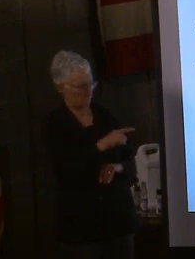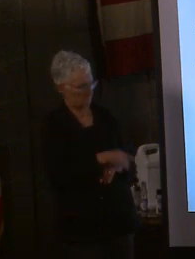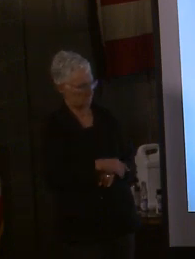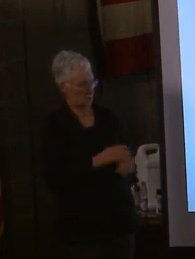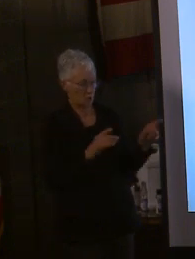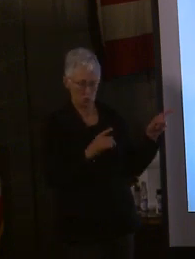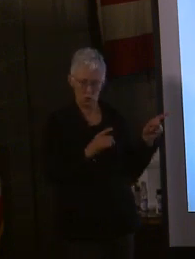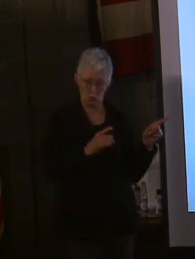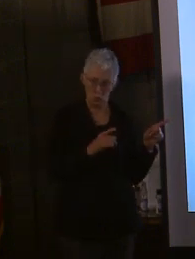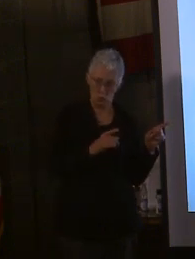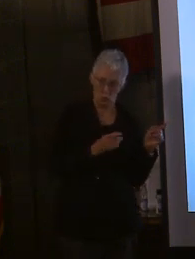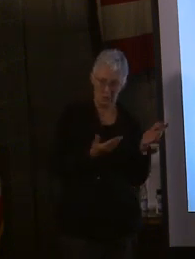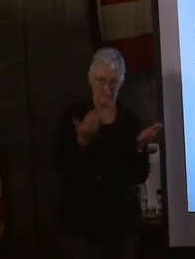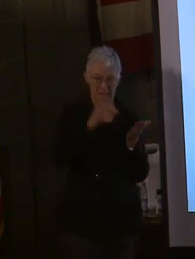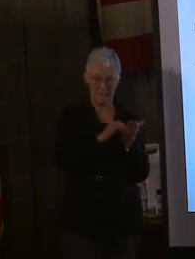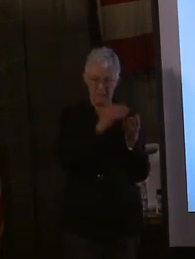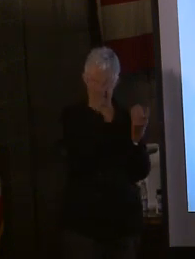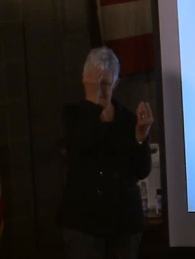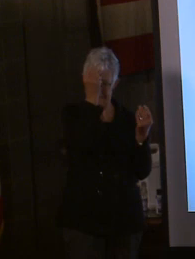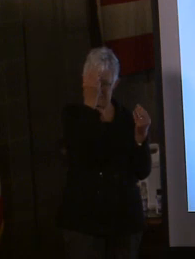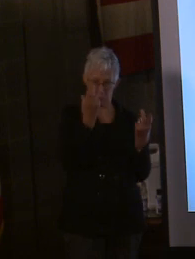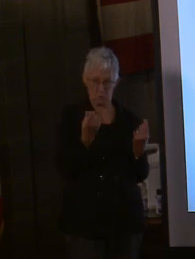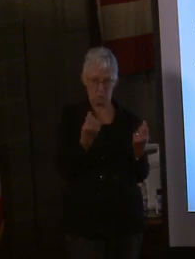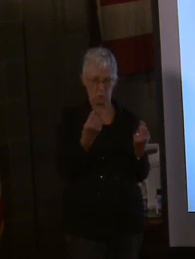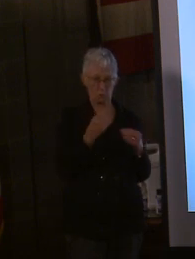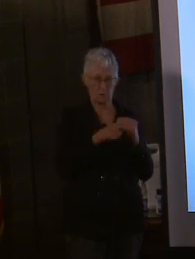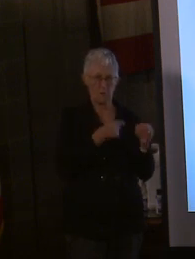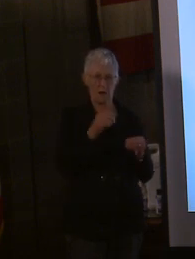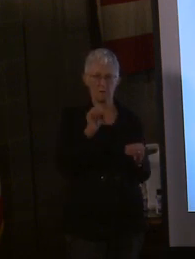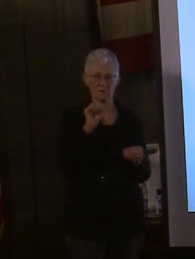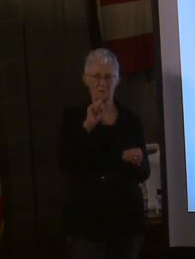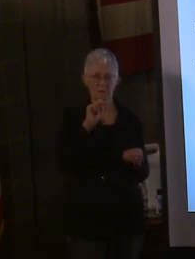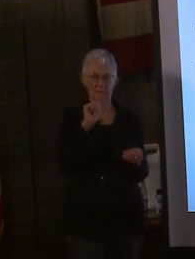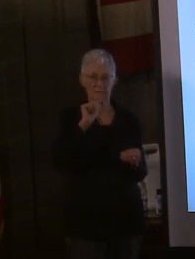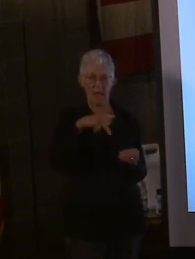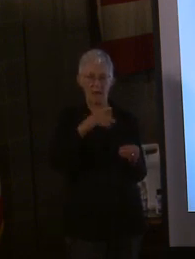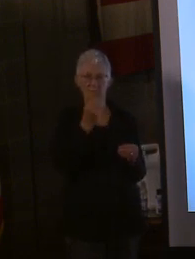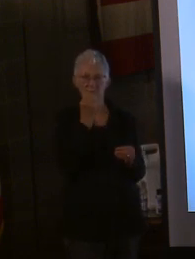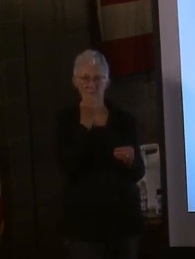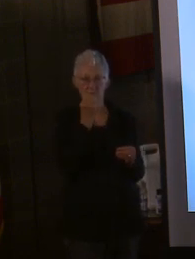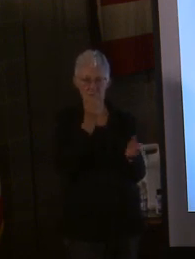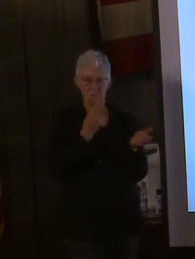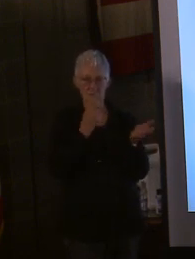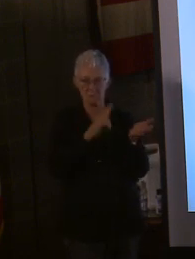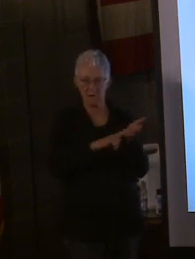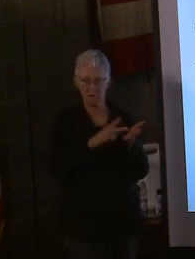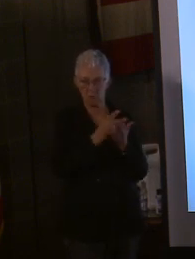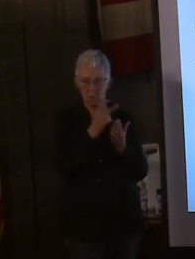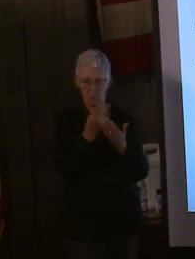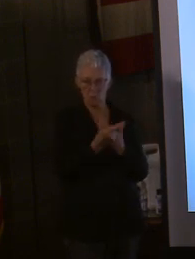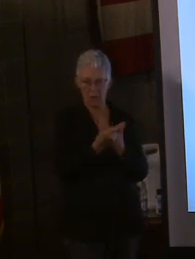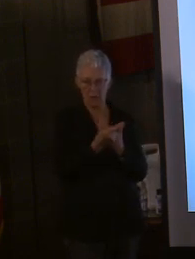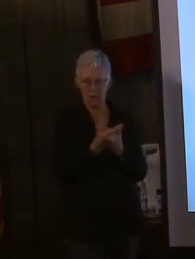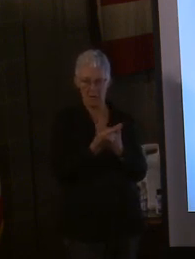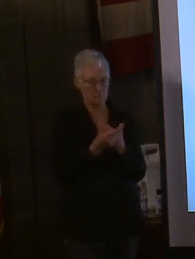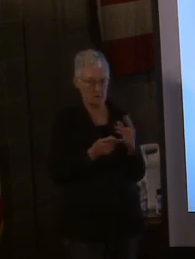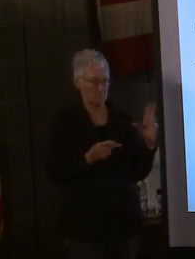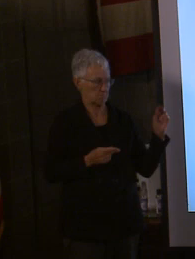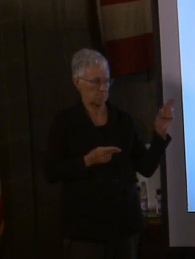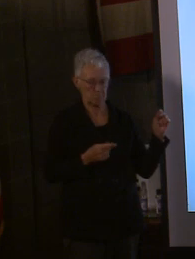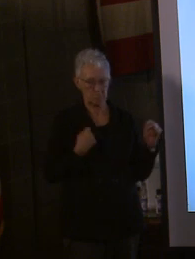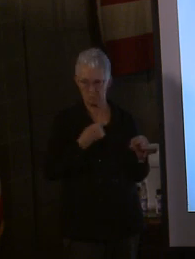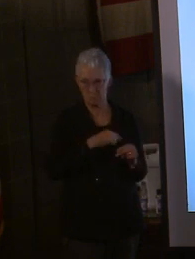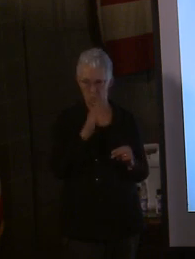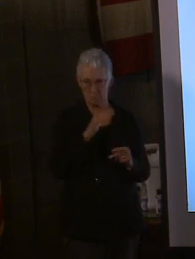we rethinking the maximum allowance under the SNAP program that the federal government had earlier? And the answer is no. We actually,